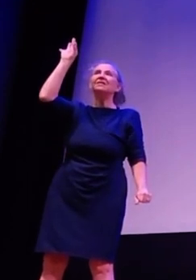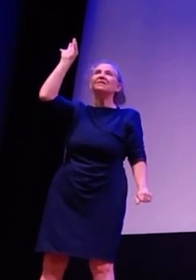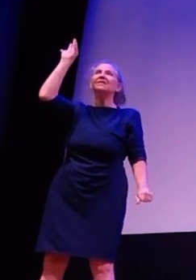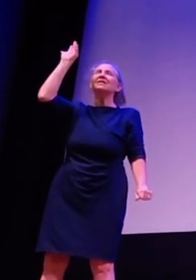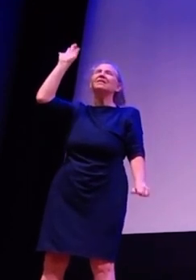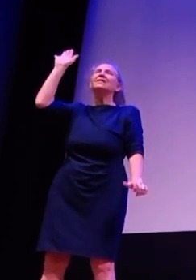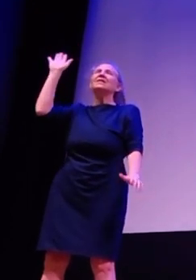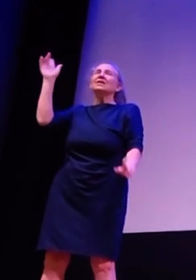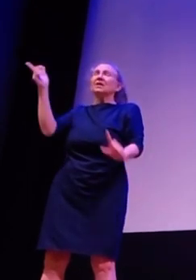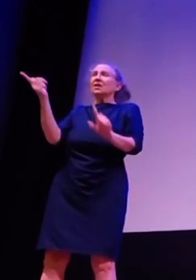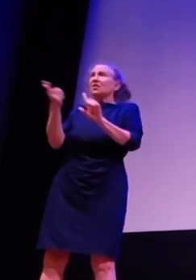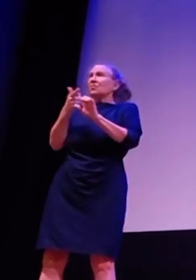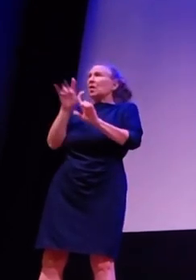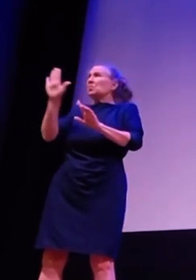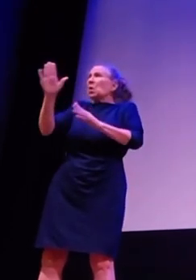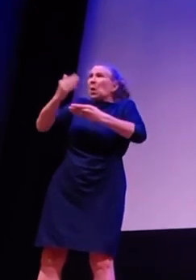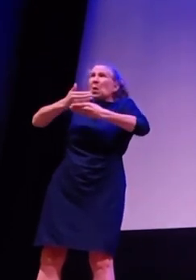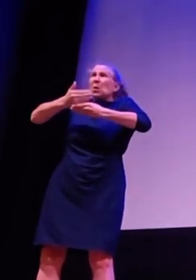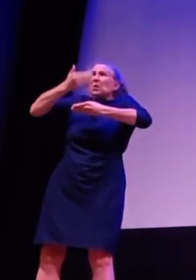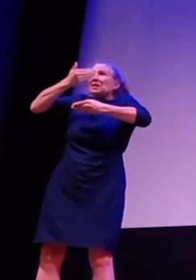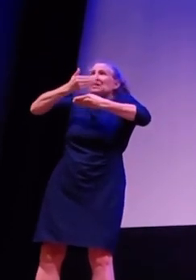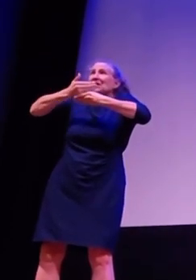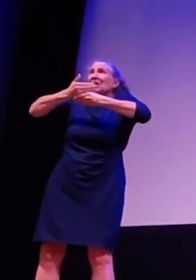leading from your window